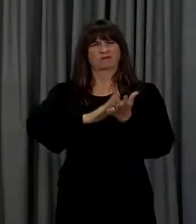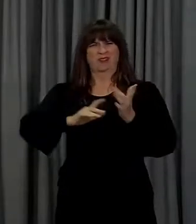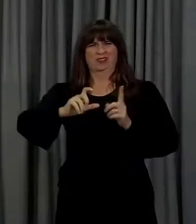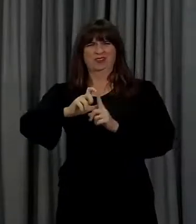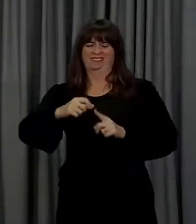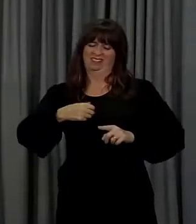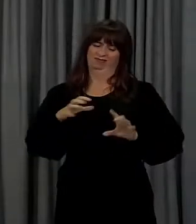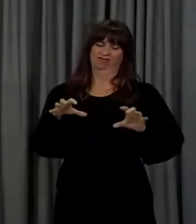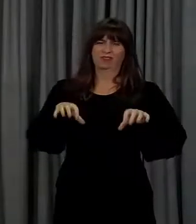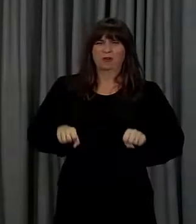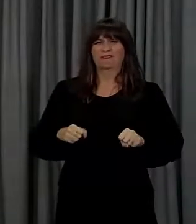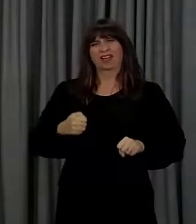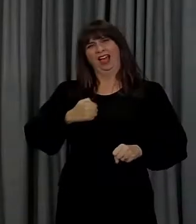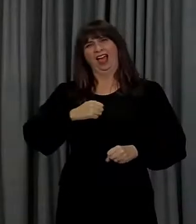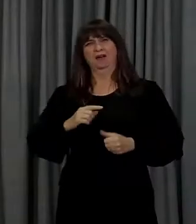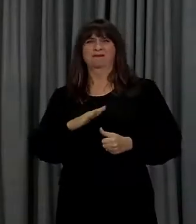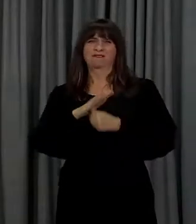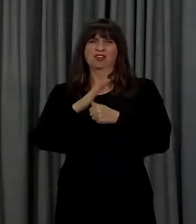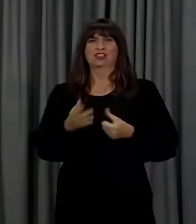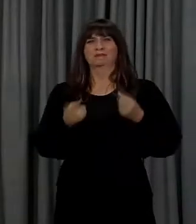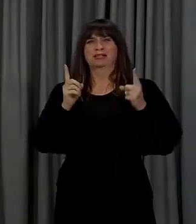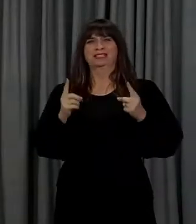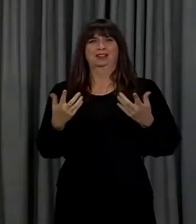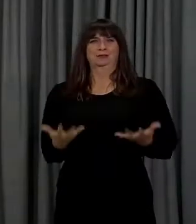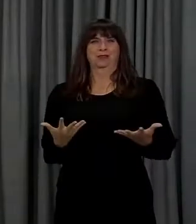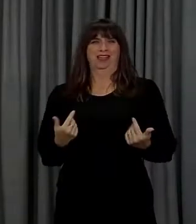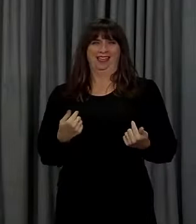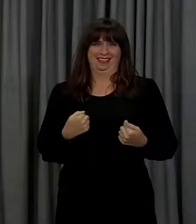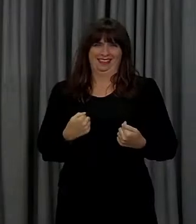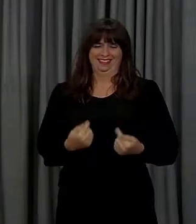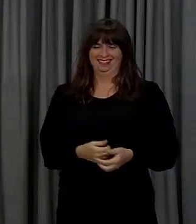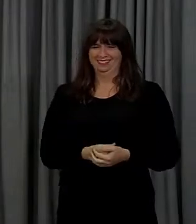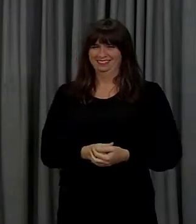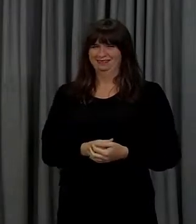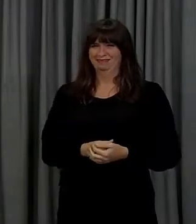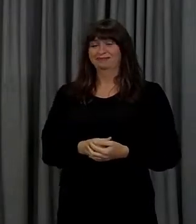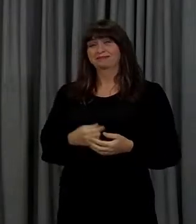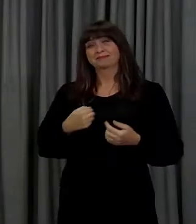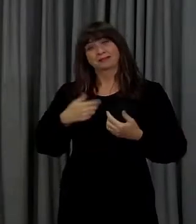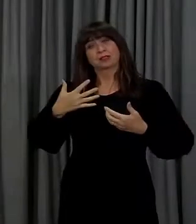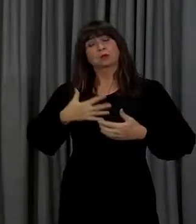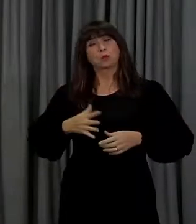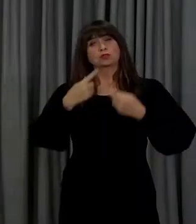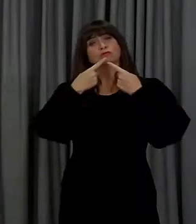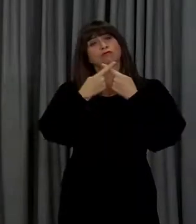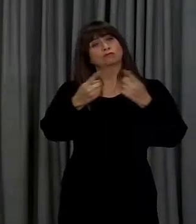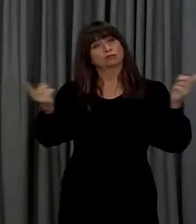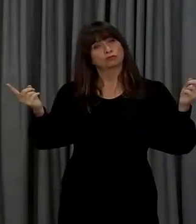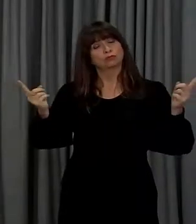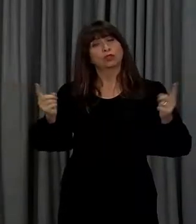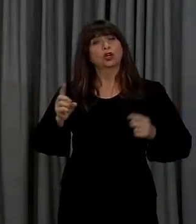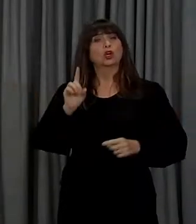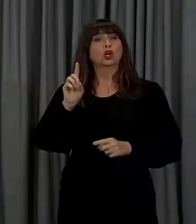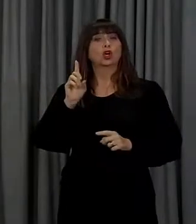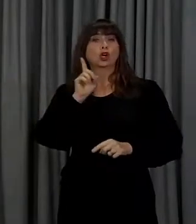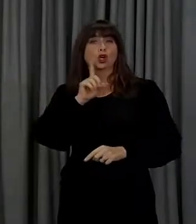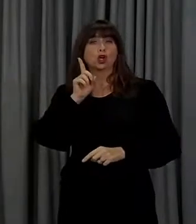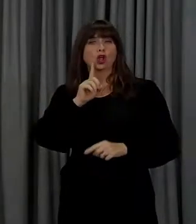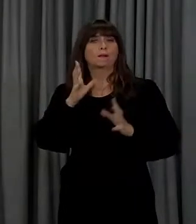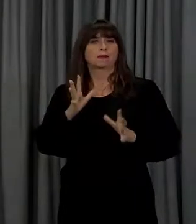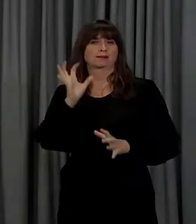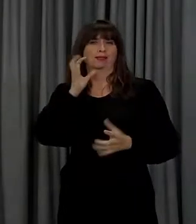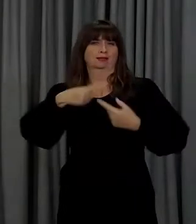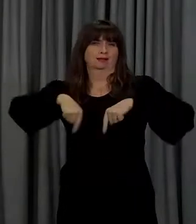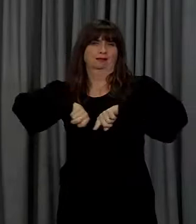Drakeford, and I am your First Minister for the day. I want to use this platform to tell everyone in Wales that girls' voices must